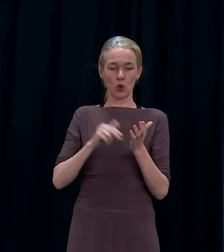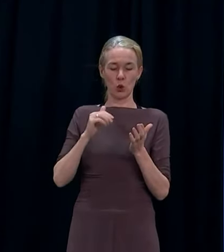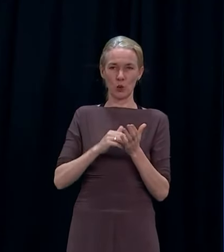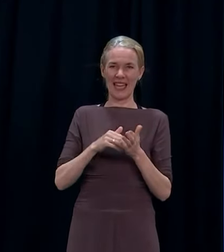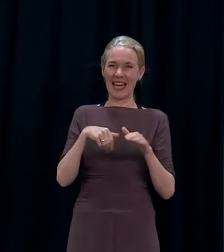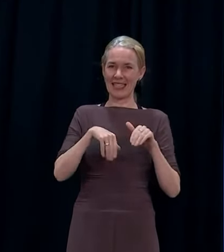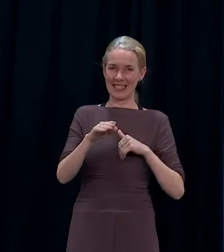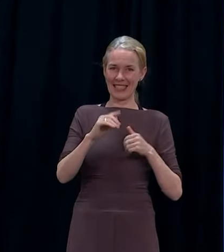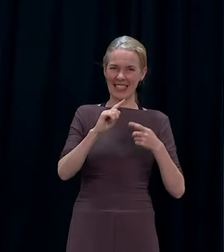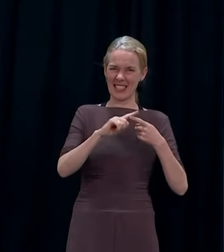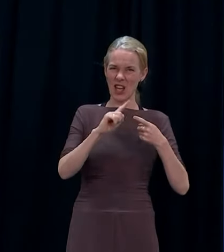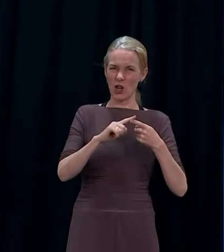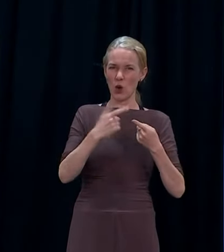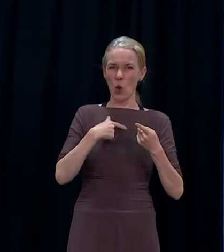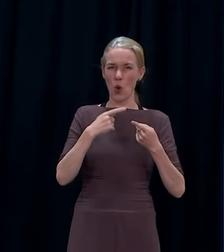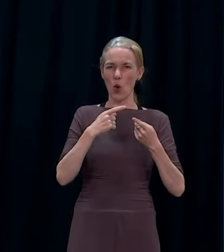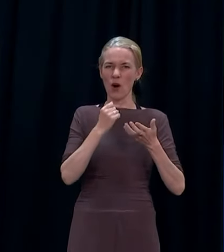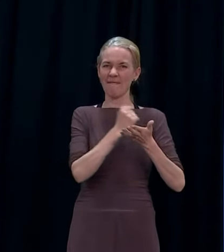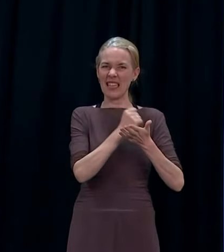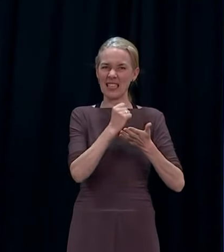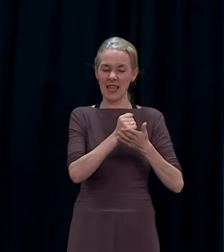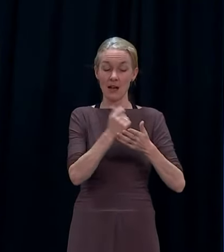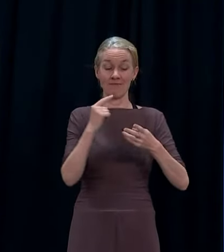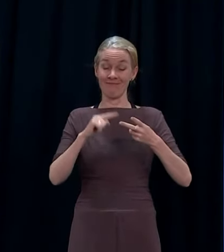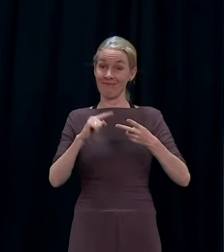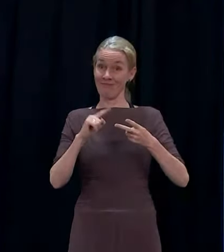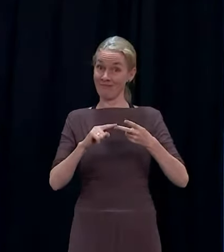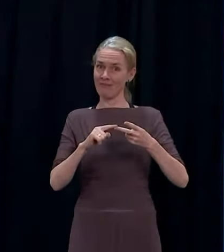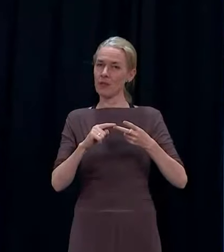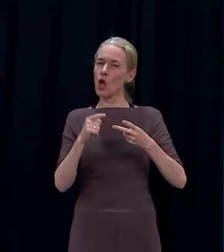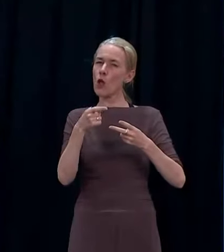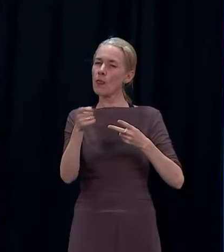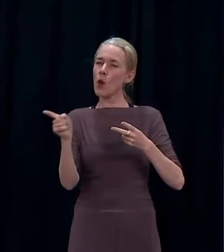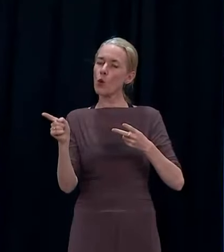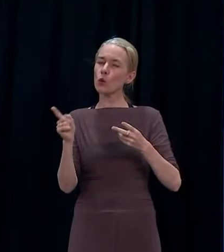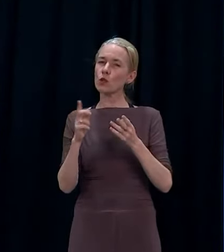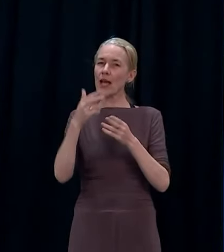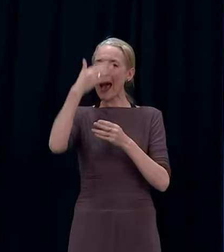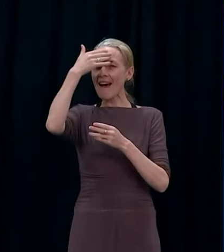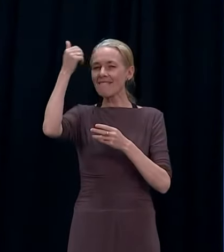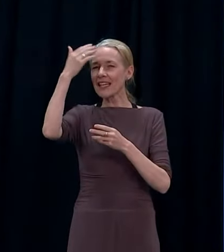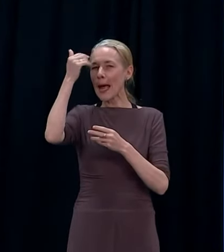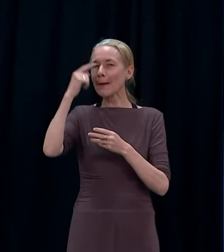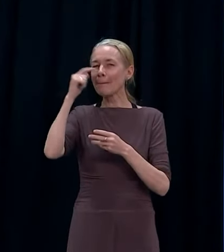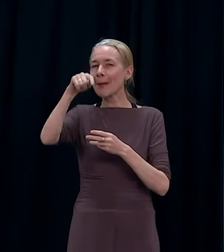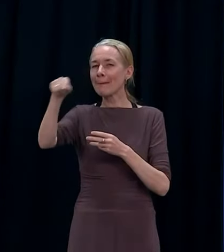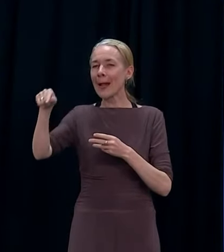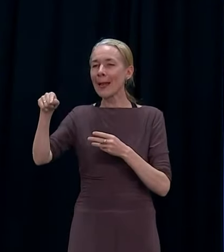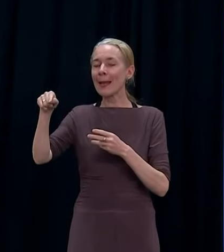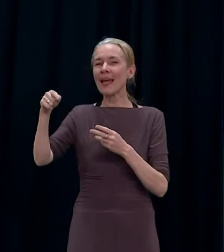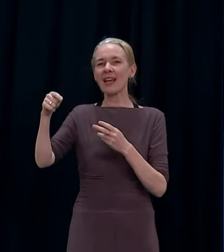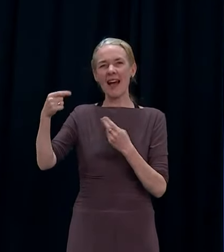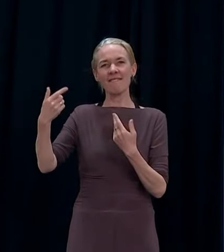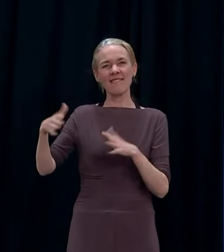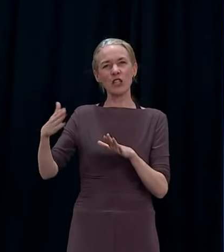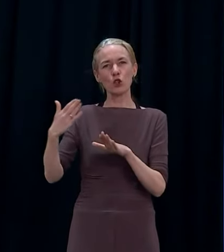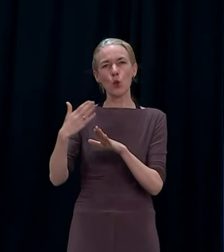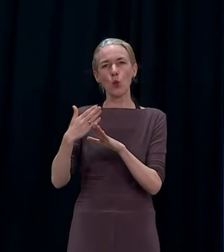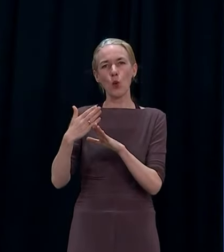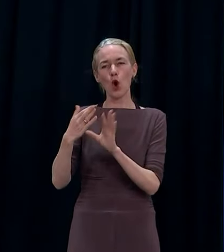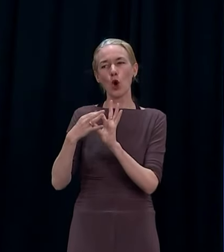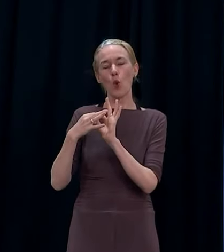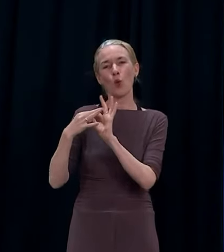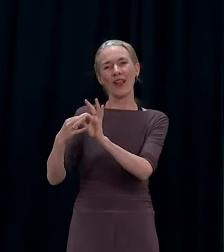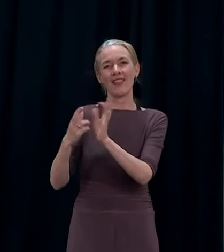worked very closely alongside our agencies. So it was quite a complex task to identify those who worked